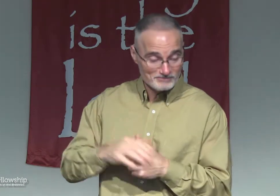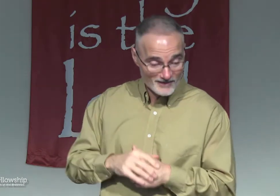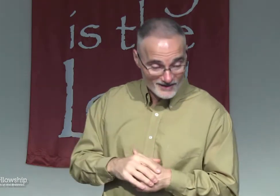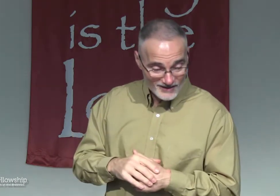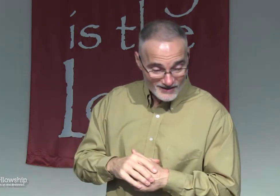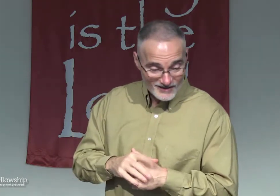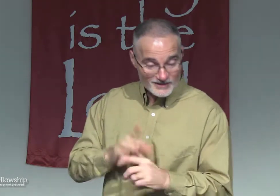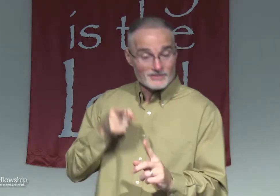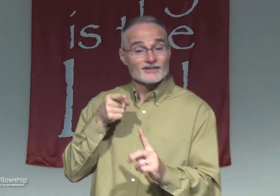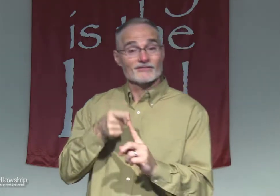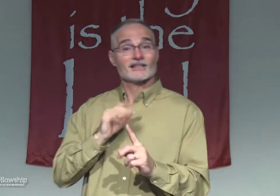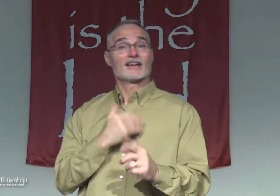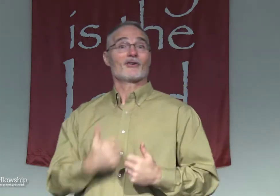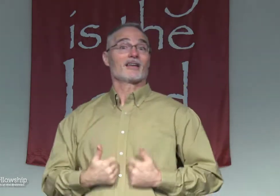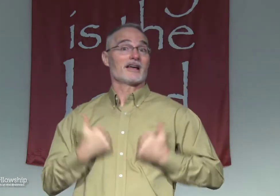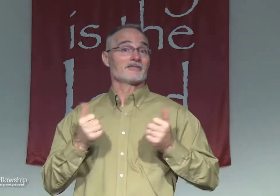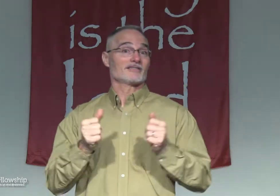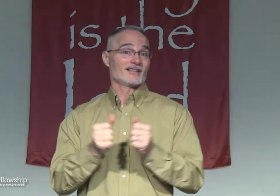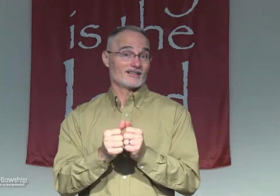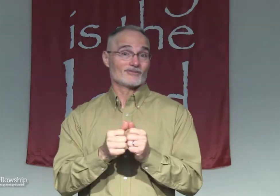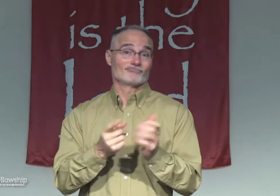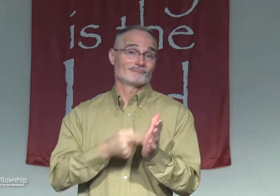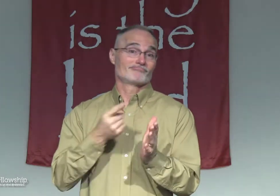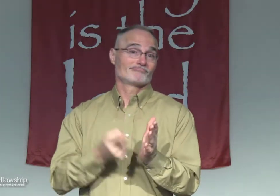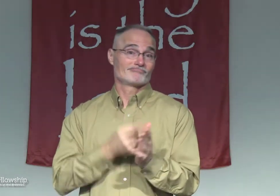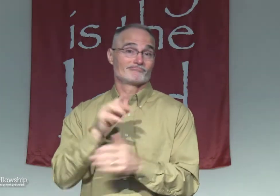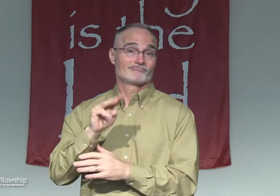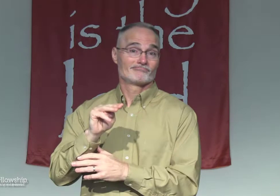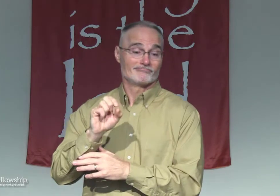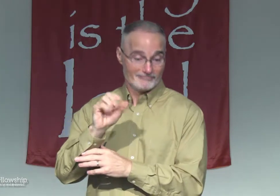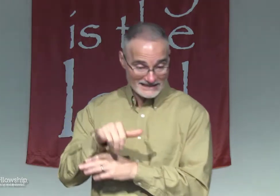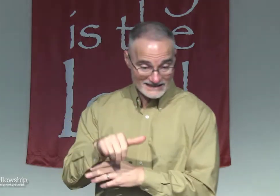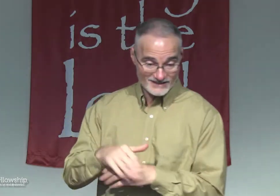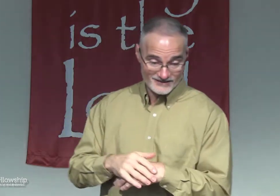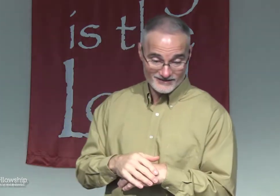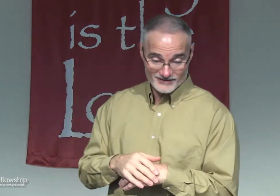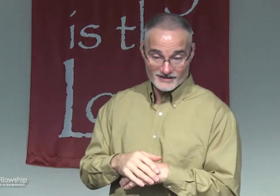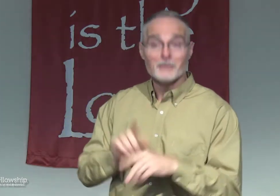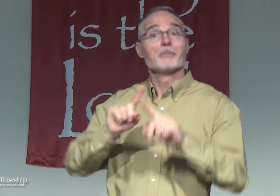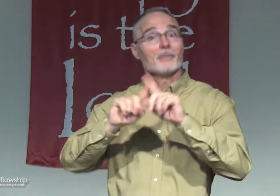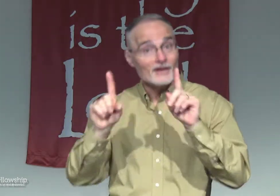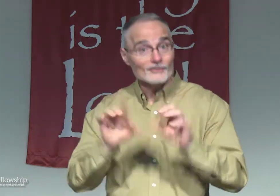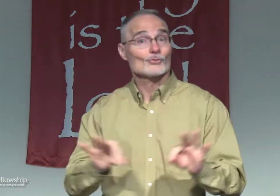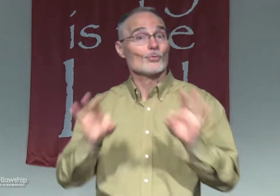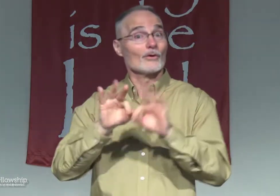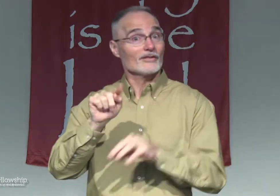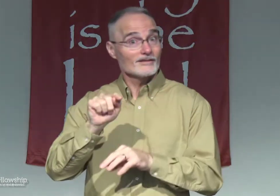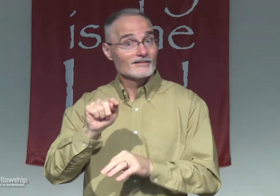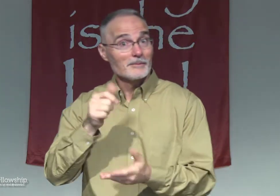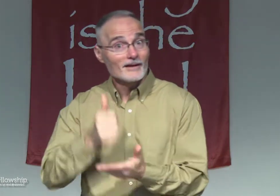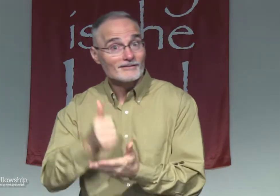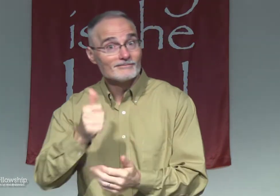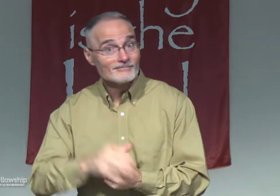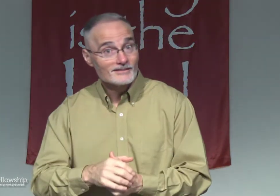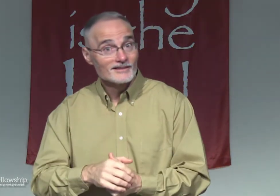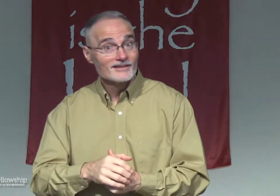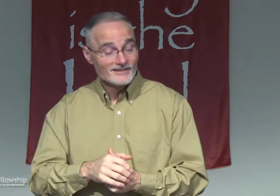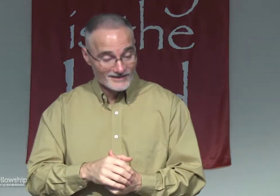Mess. Messes. Do you remember? Specifically, how our lives together can be messy. But it's worth it,